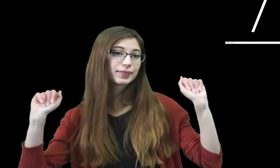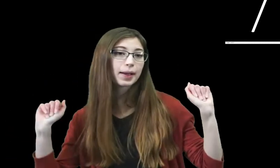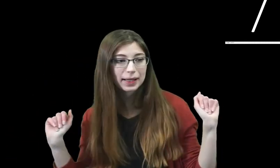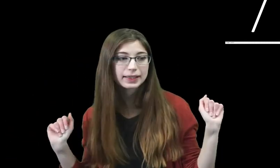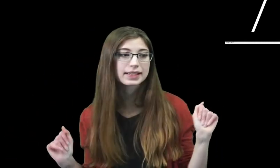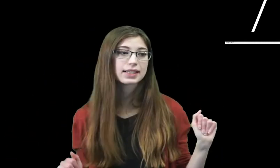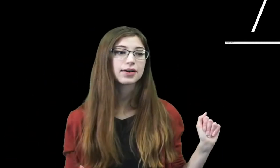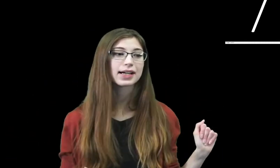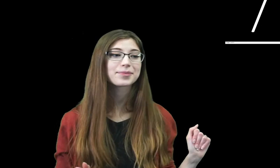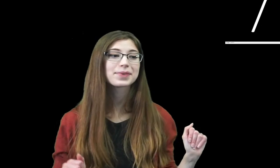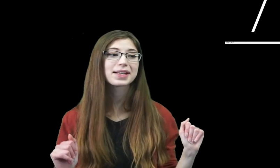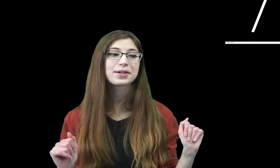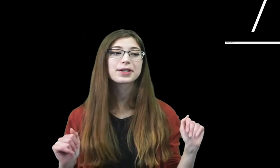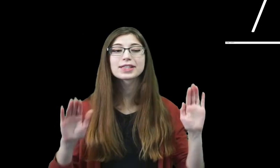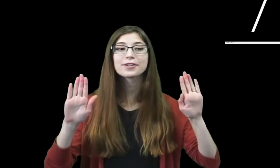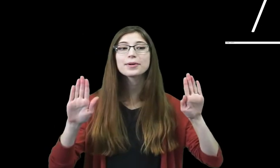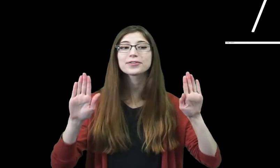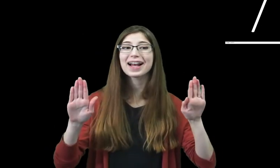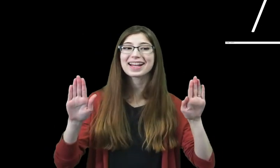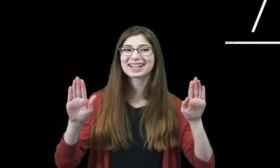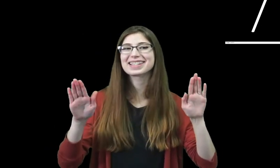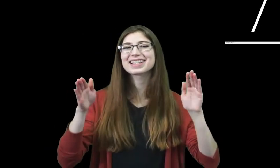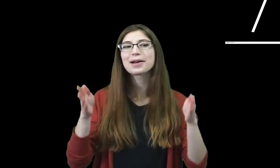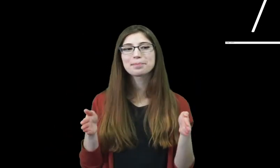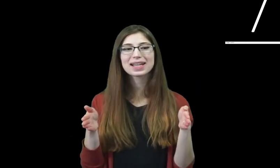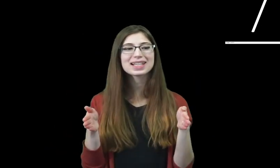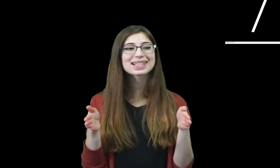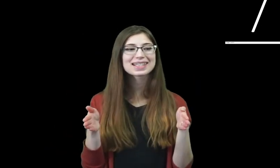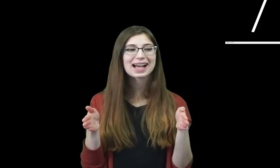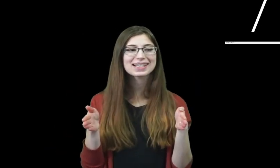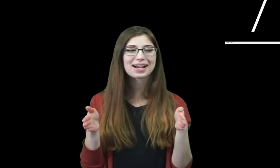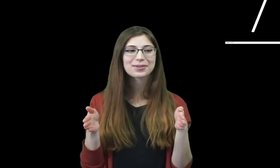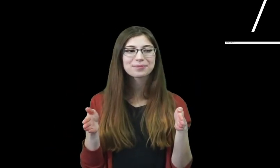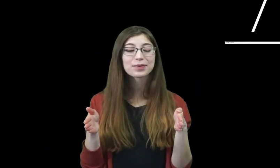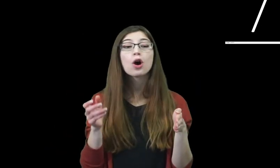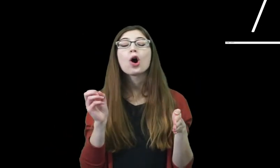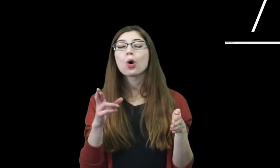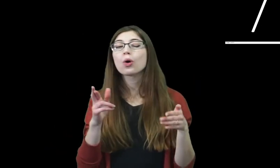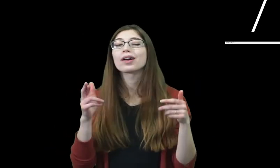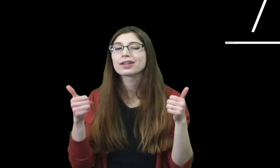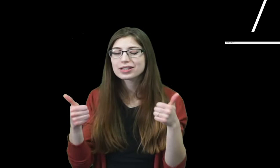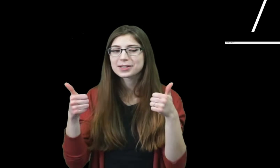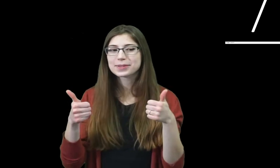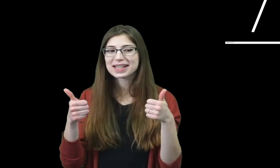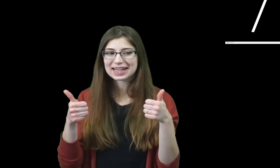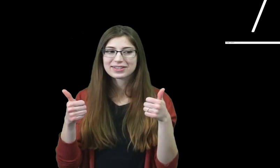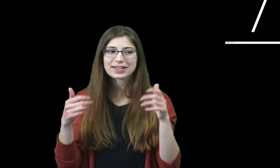My goodness. All right. So 2 flat hands, pinkies side down, or 2 tin hand shapes.